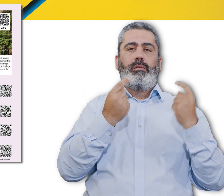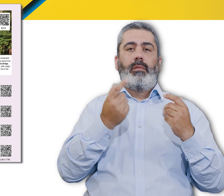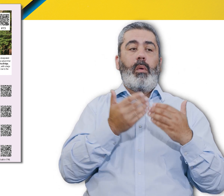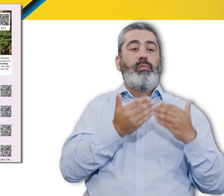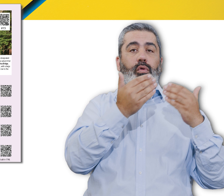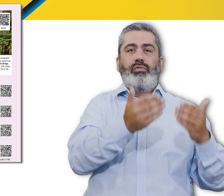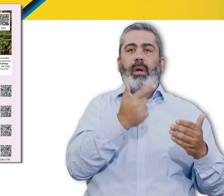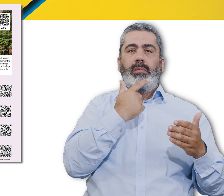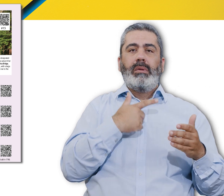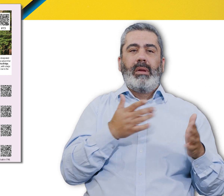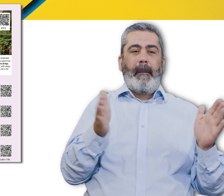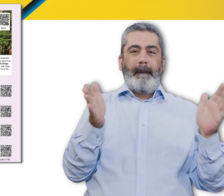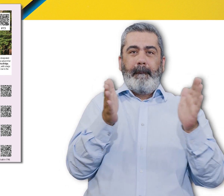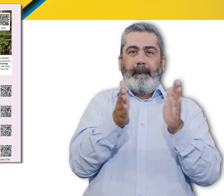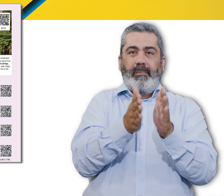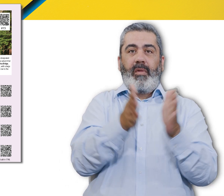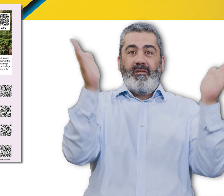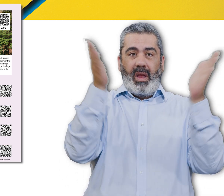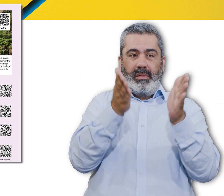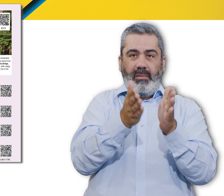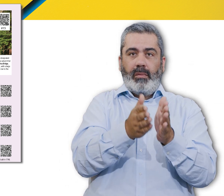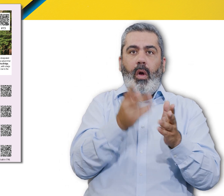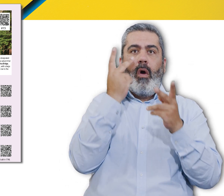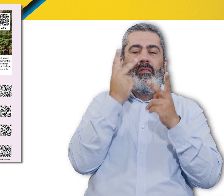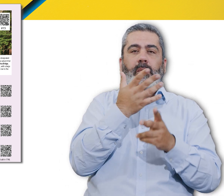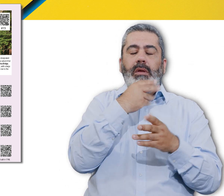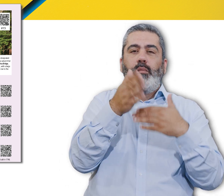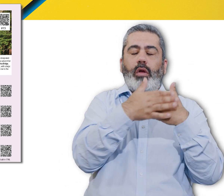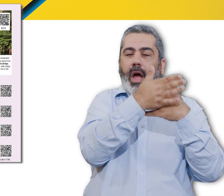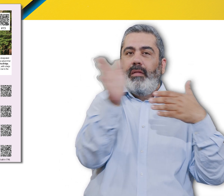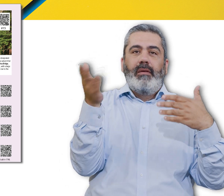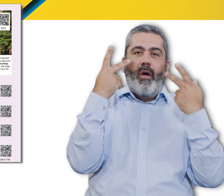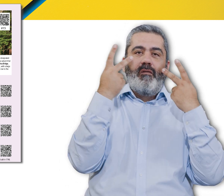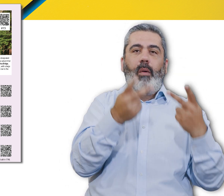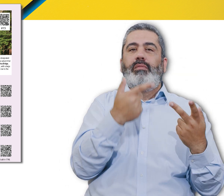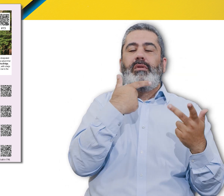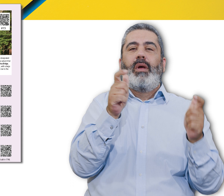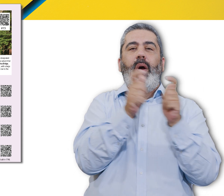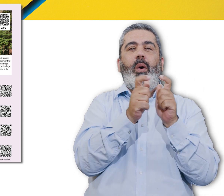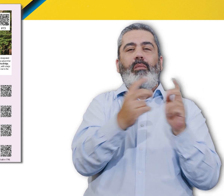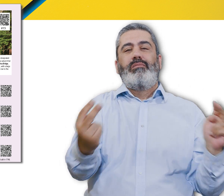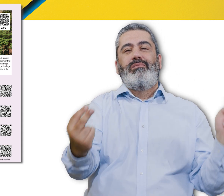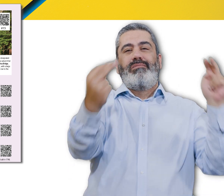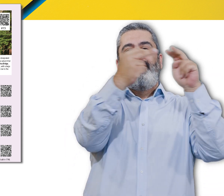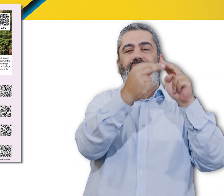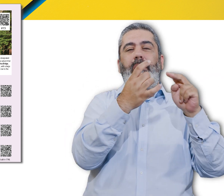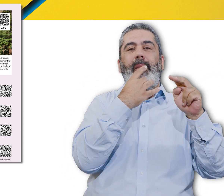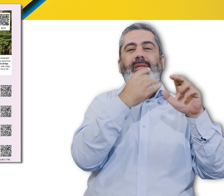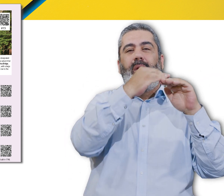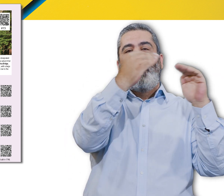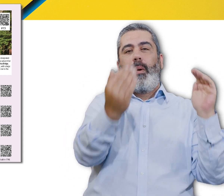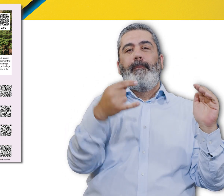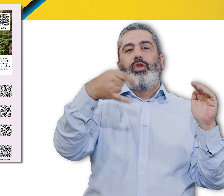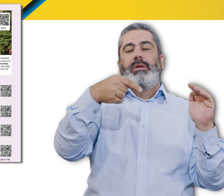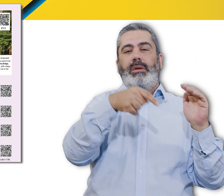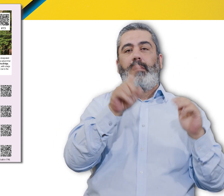particular natural beauty, in front of the narrow mouth of the canyon that gapes like a door that was forgotten open, is the stone-built Portitsa